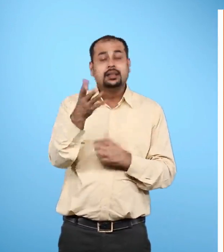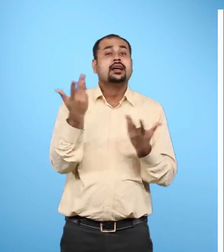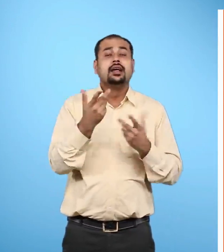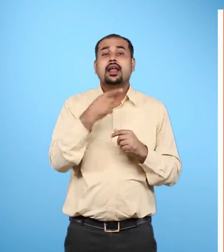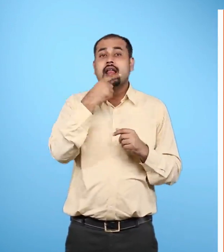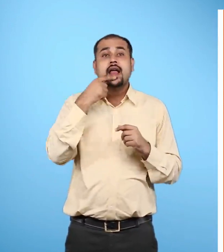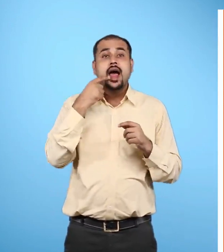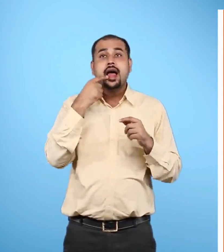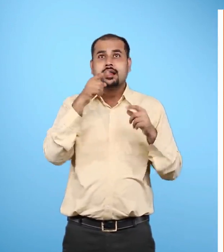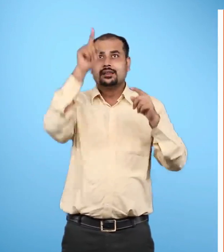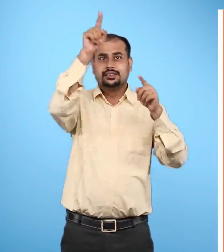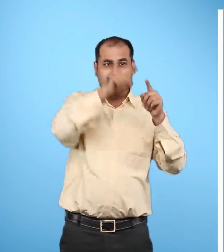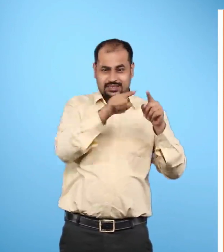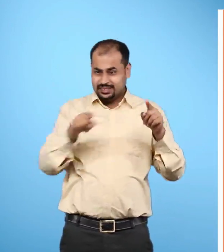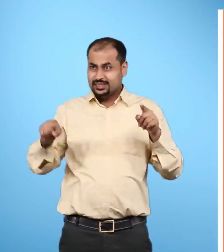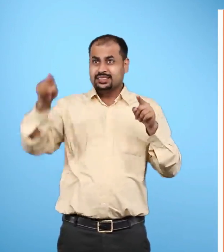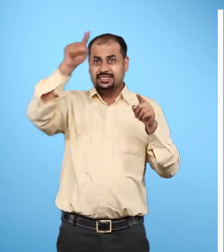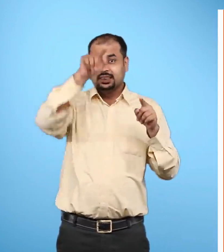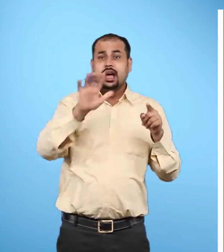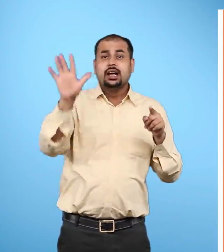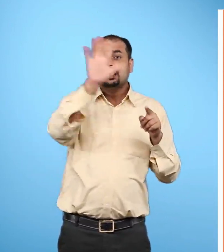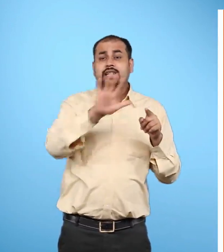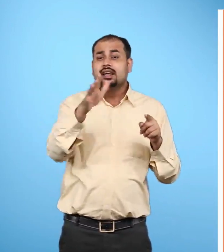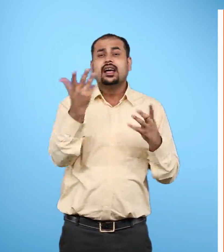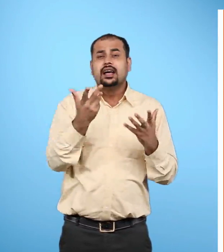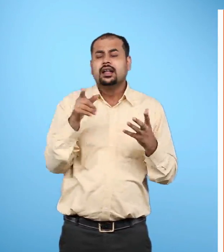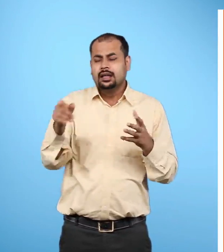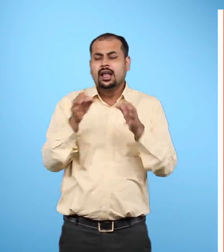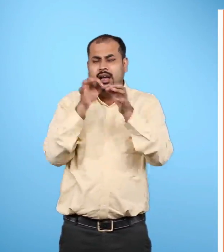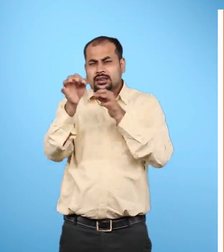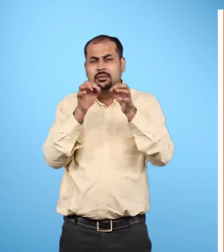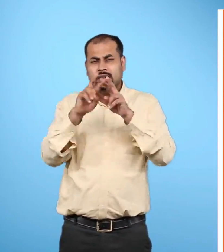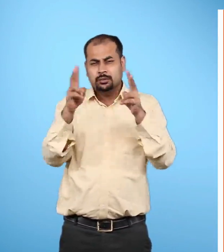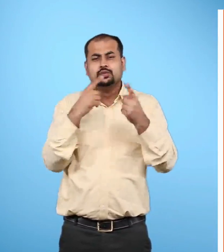What is the area of the red triangle? Explain.